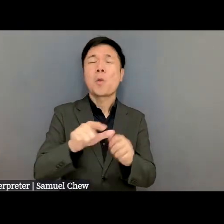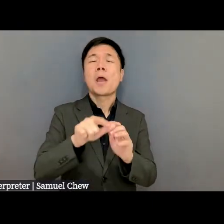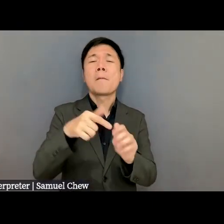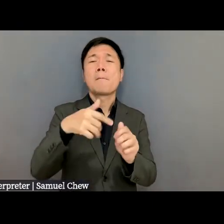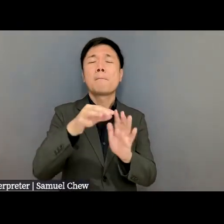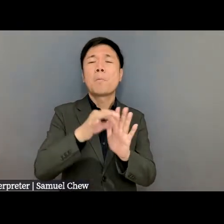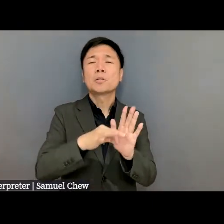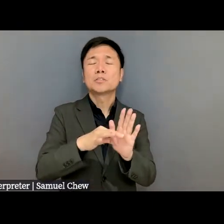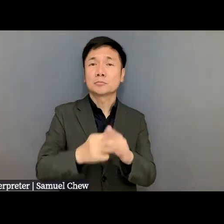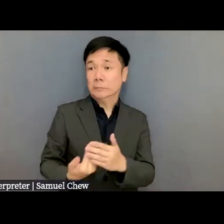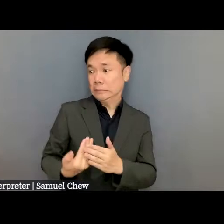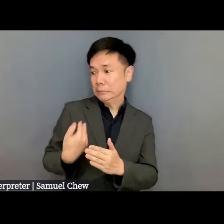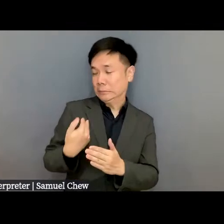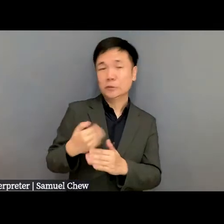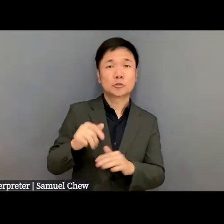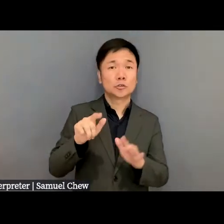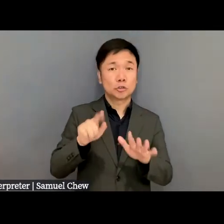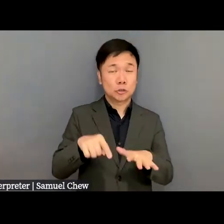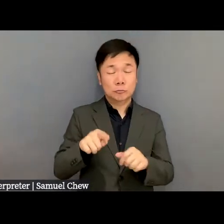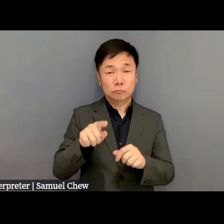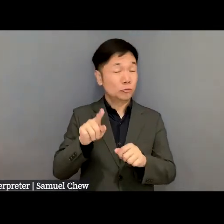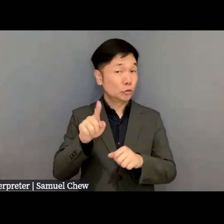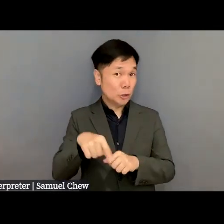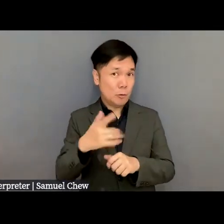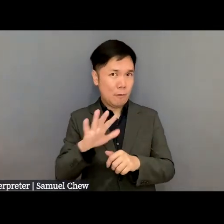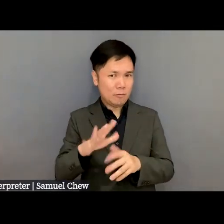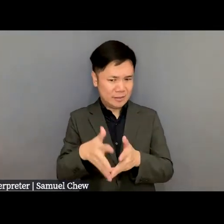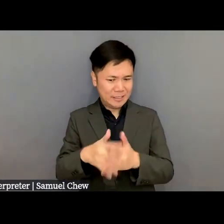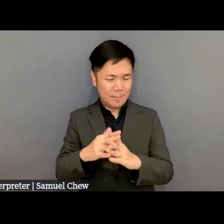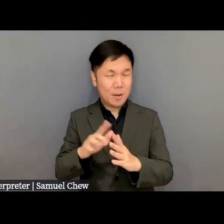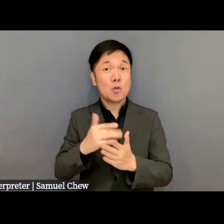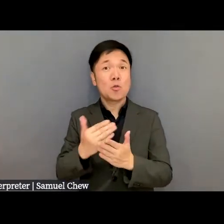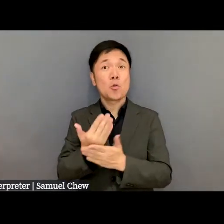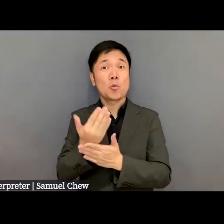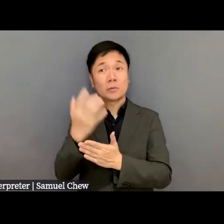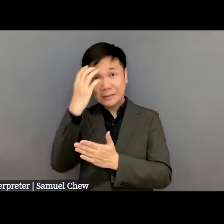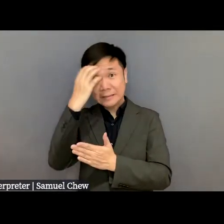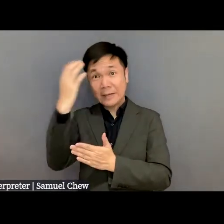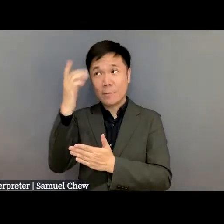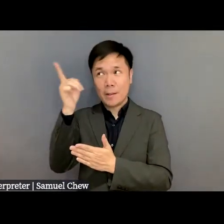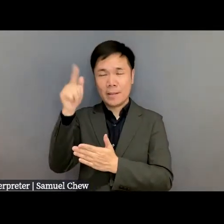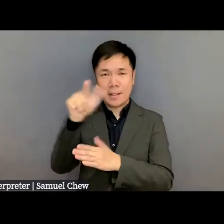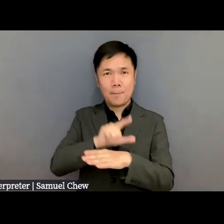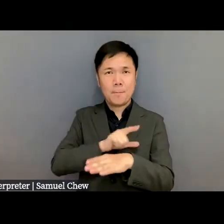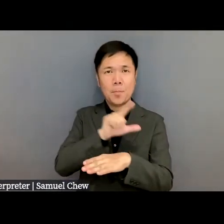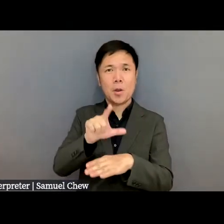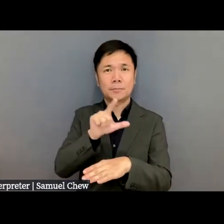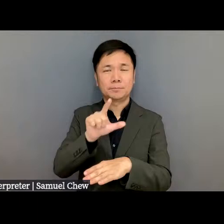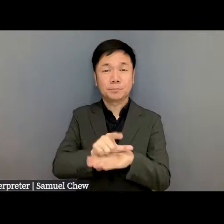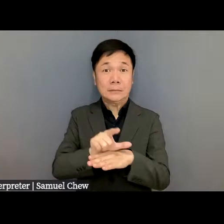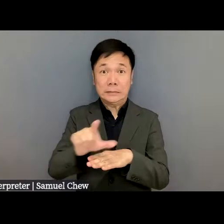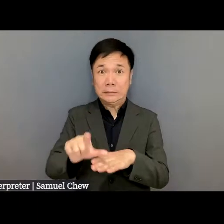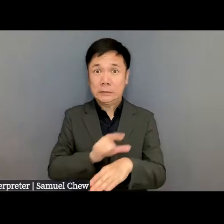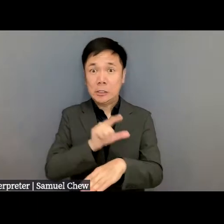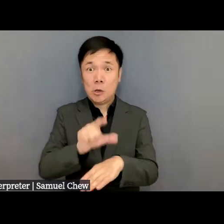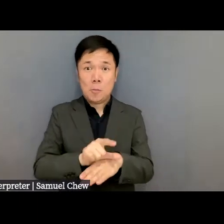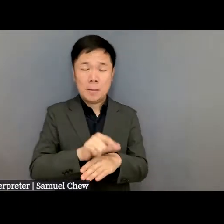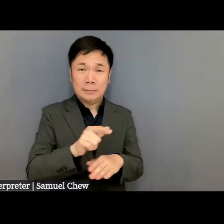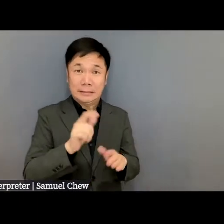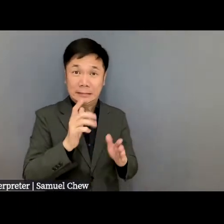new government, and as is common, this government had to develop a